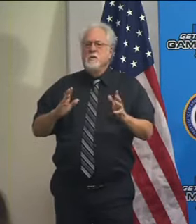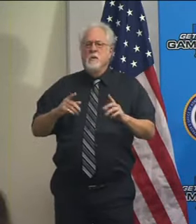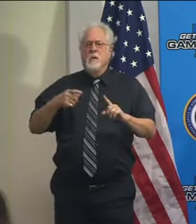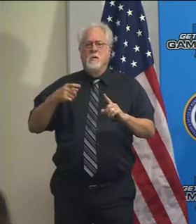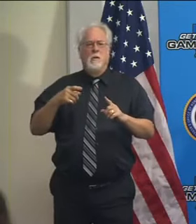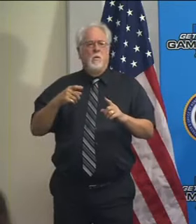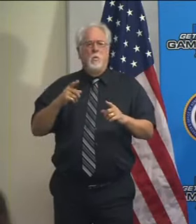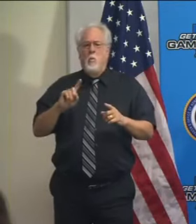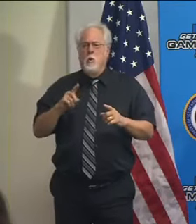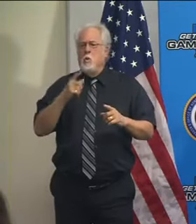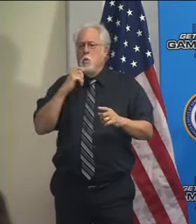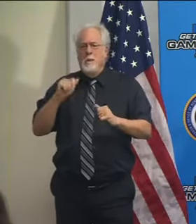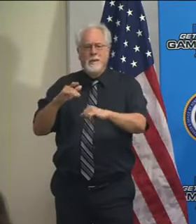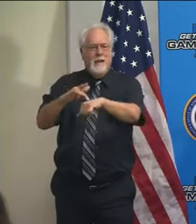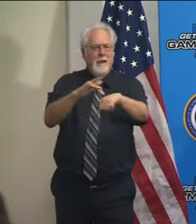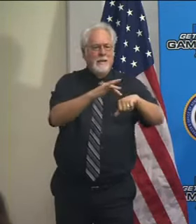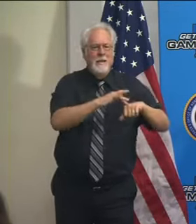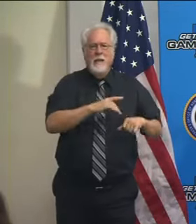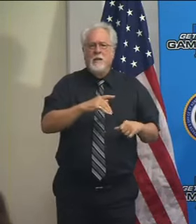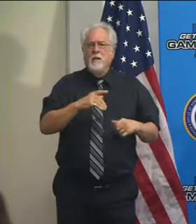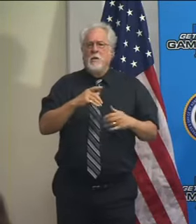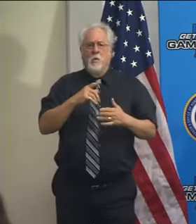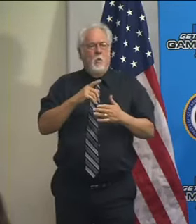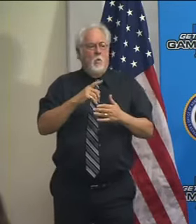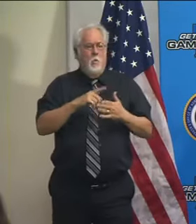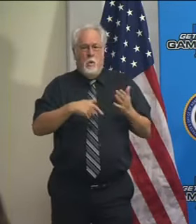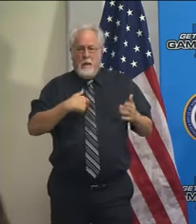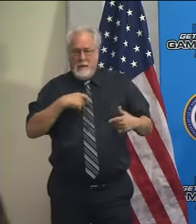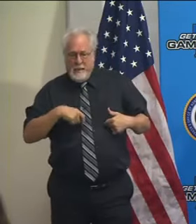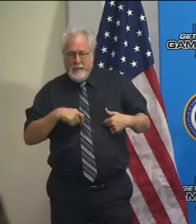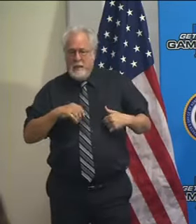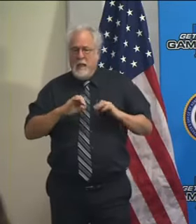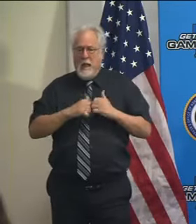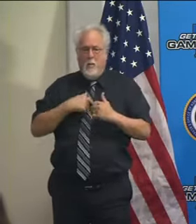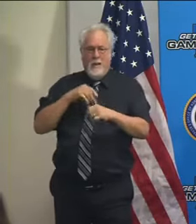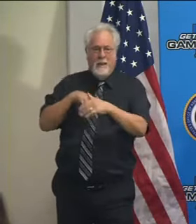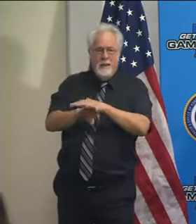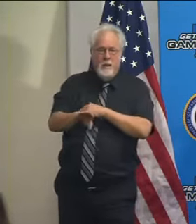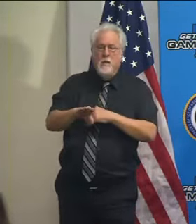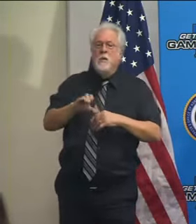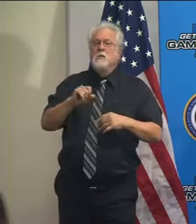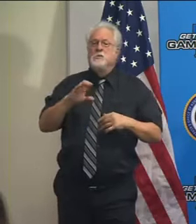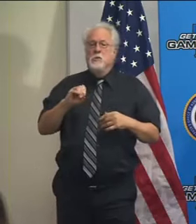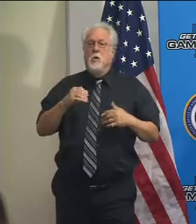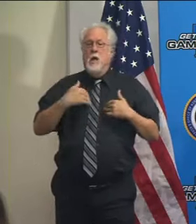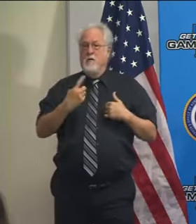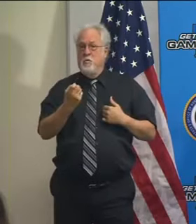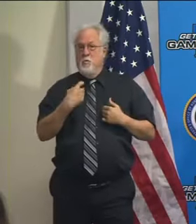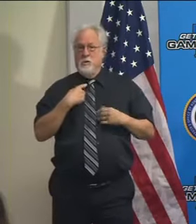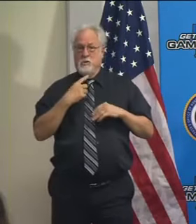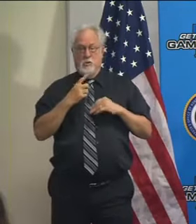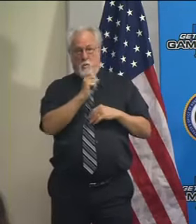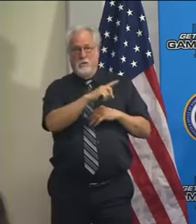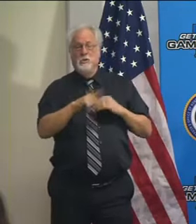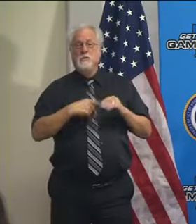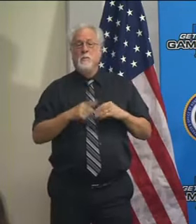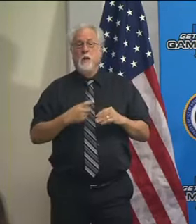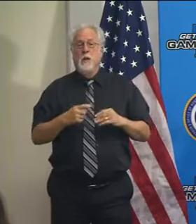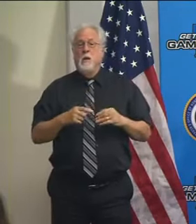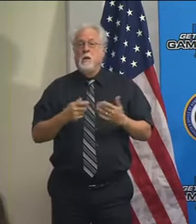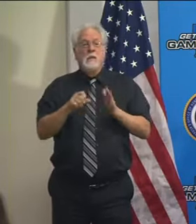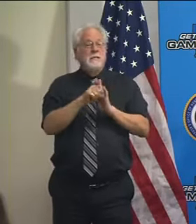points of contact that you may need depending on what it is that you're trying to access. And so if you've got questions about